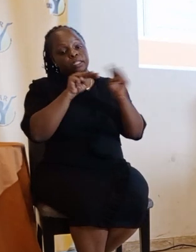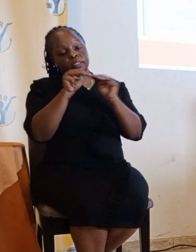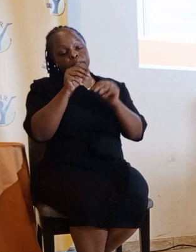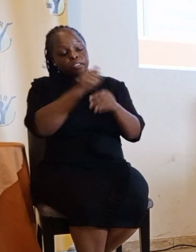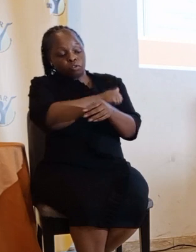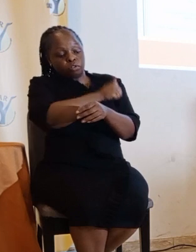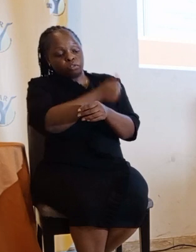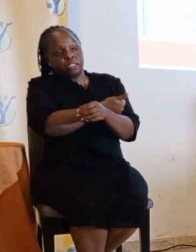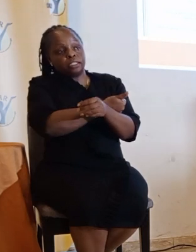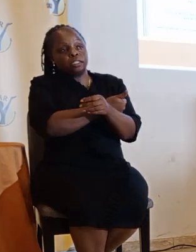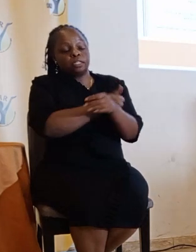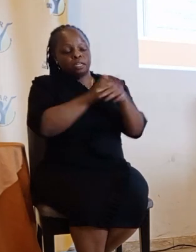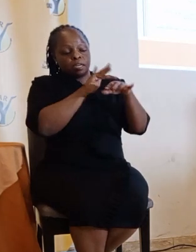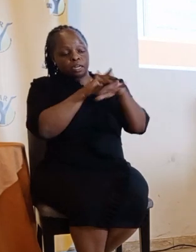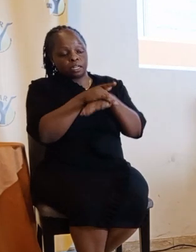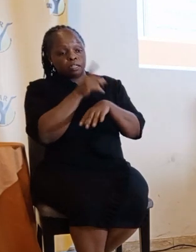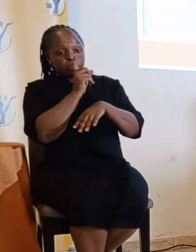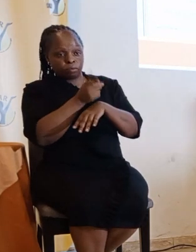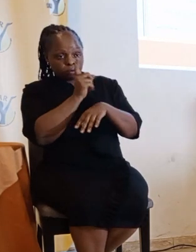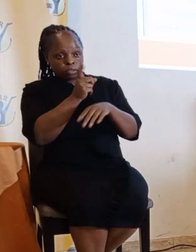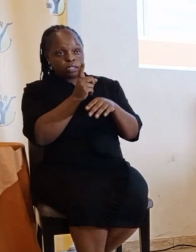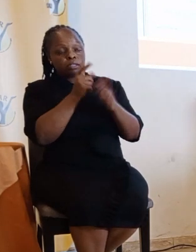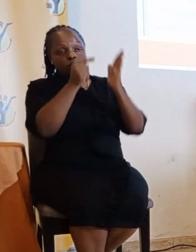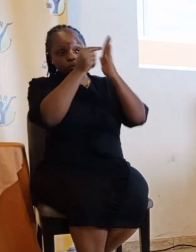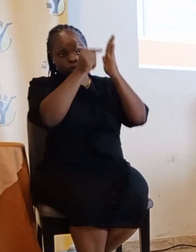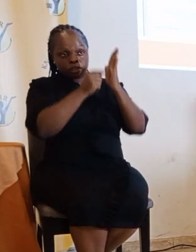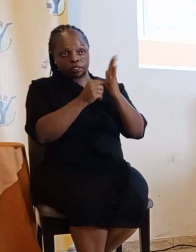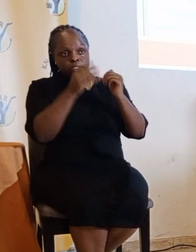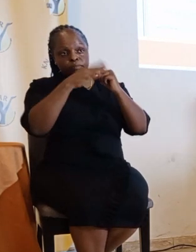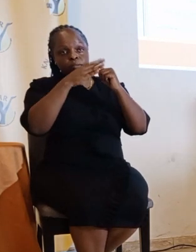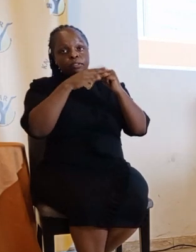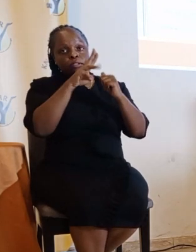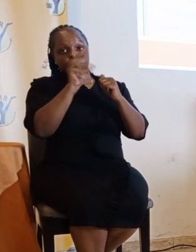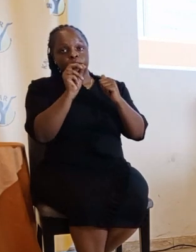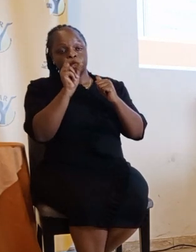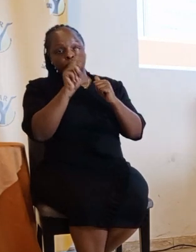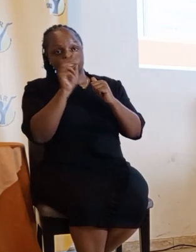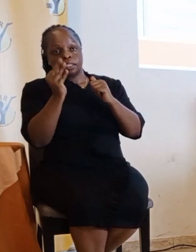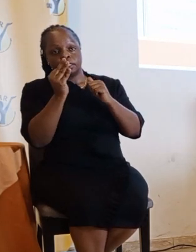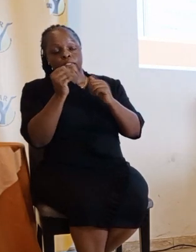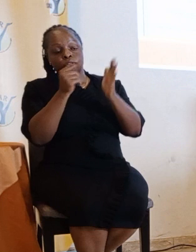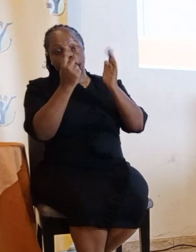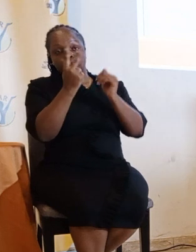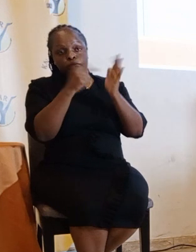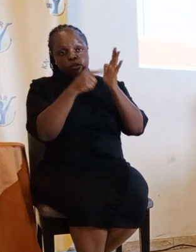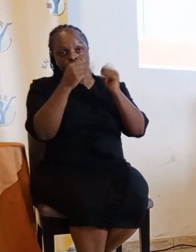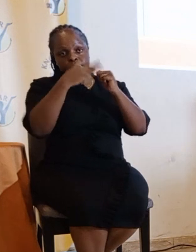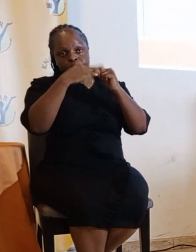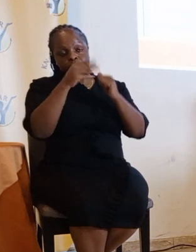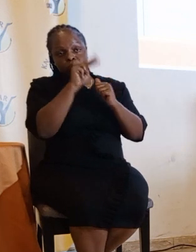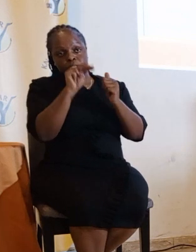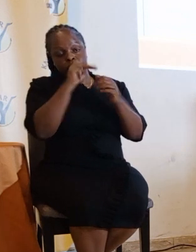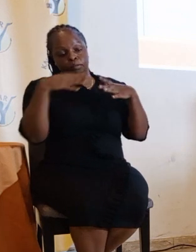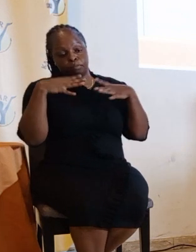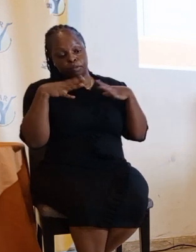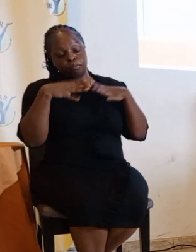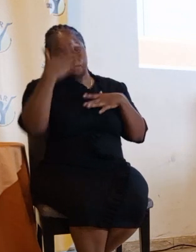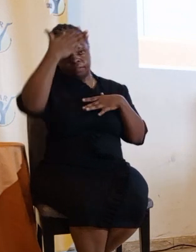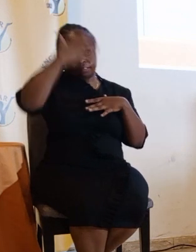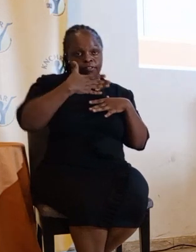Authority Early Warning Bulletin for September 2023, 2.8 million people